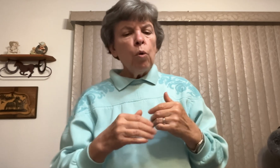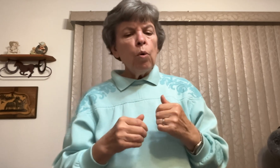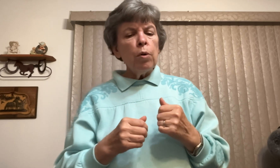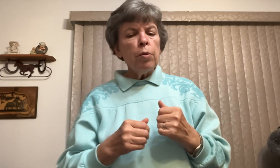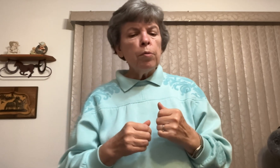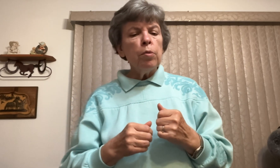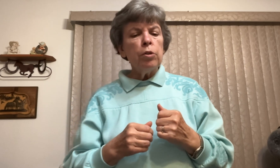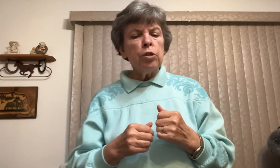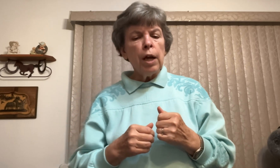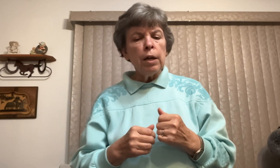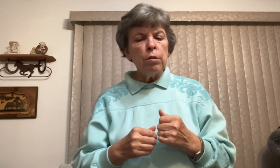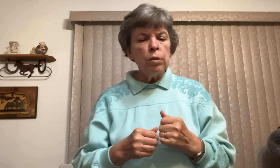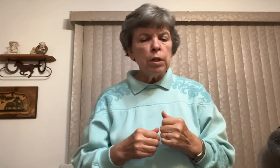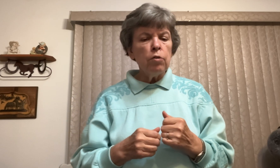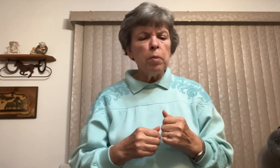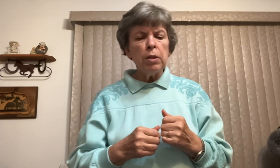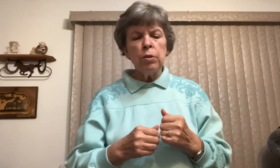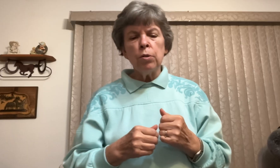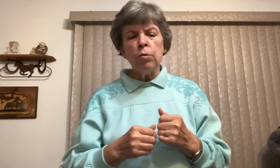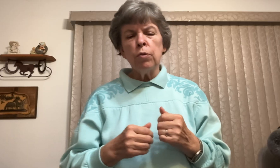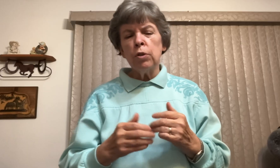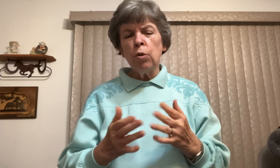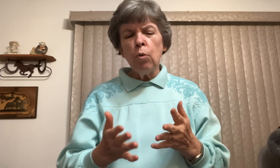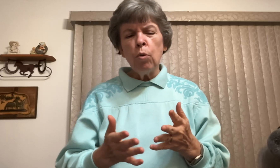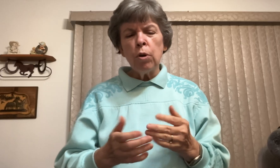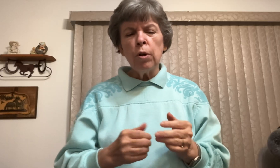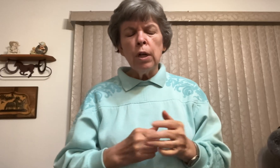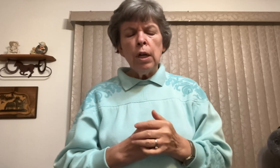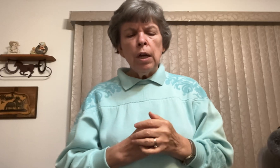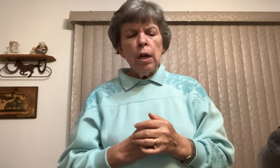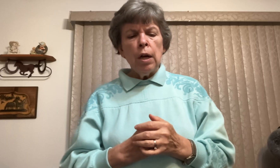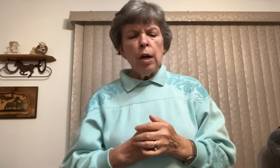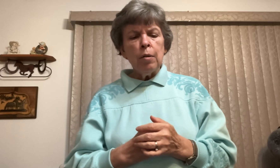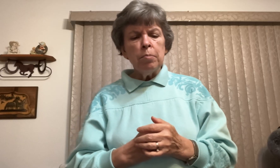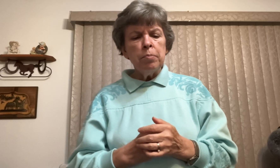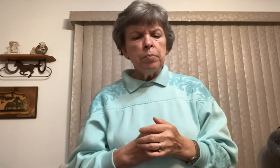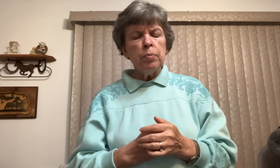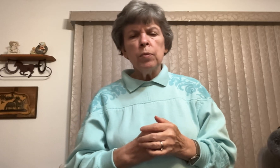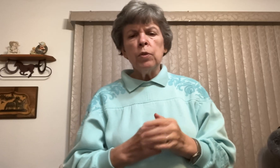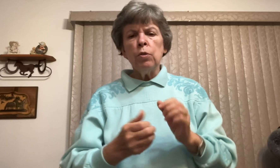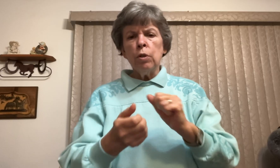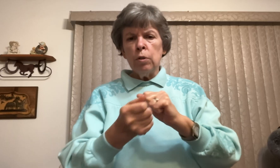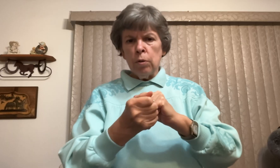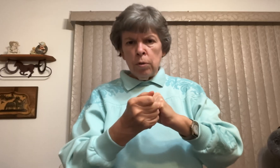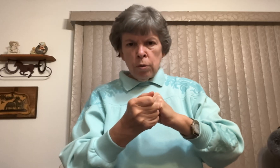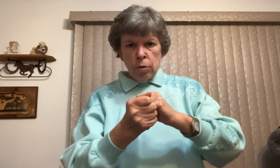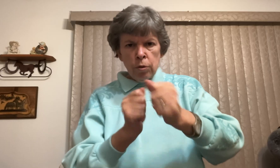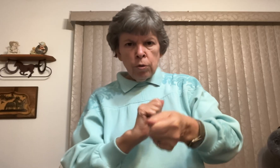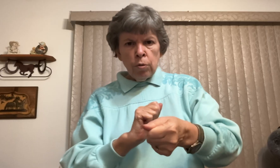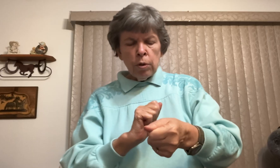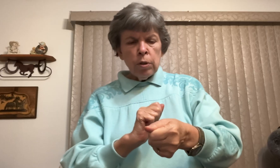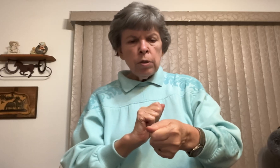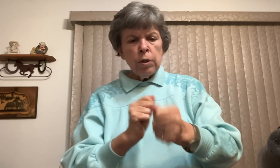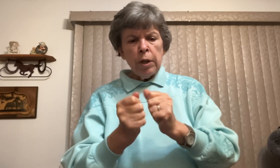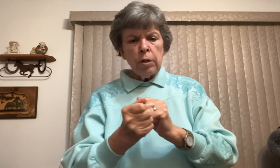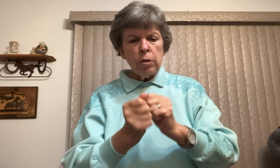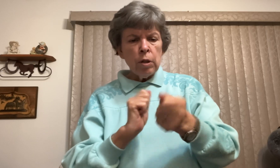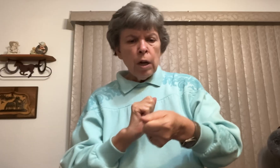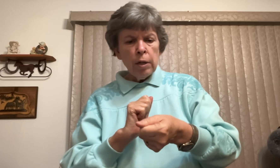tore through the shadows of my soul. For tore, you could do the tear sign